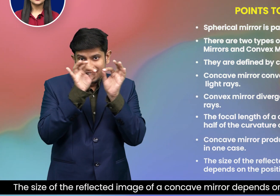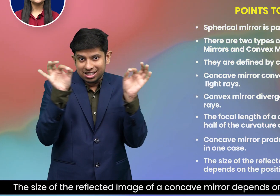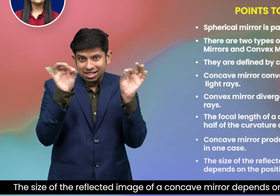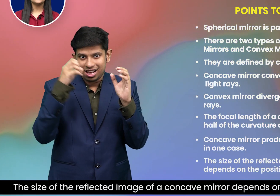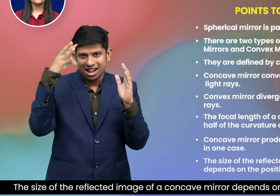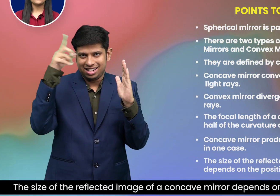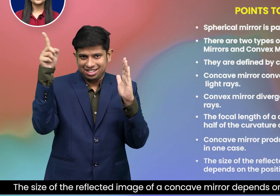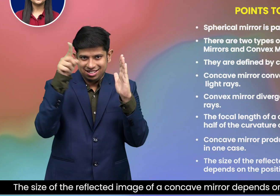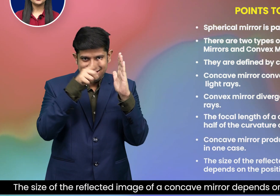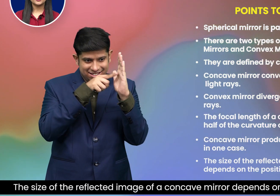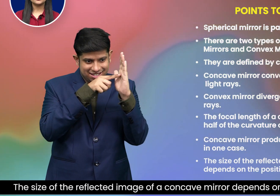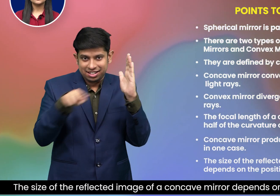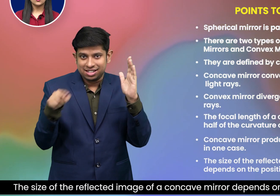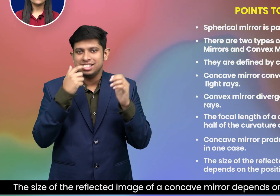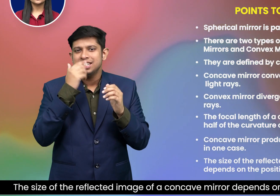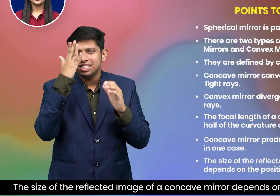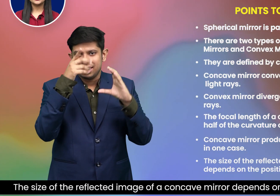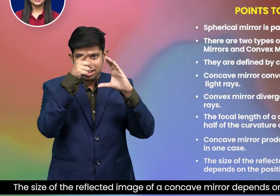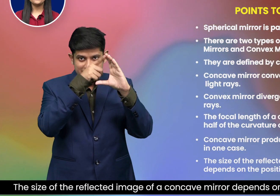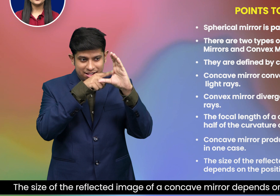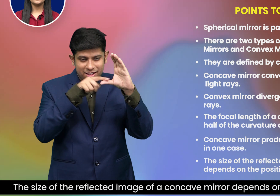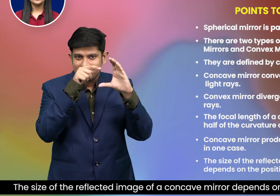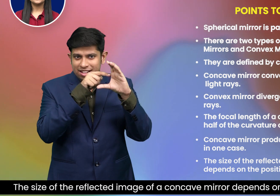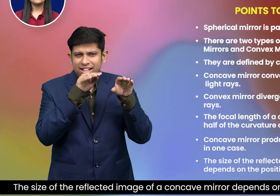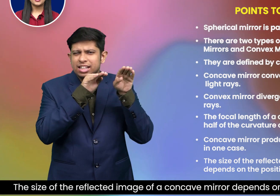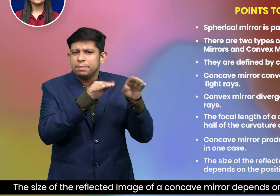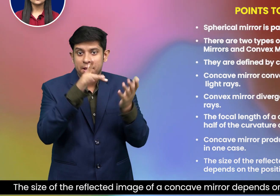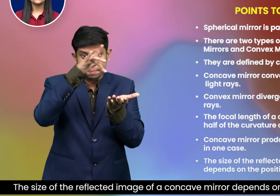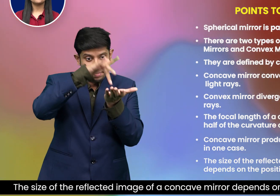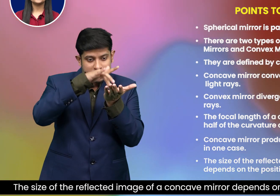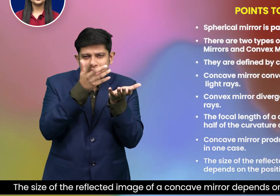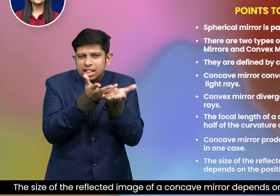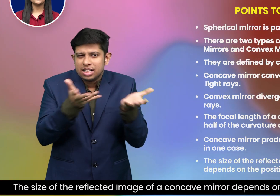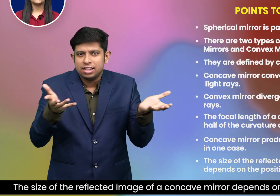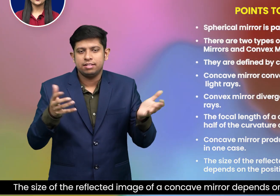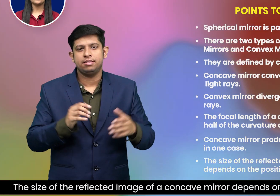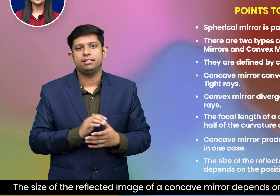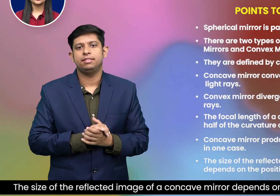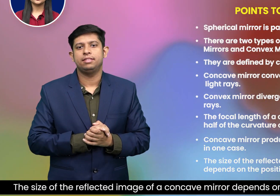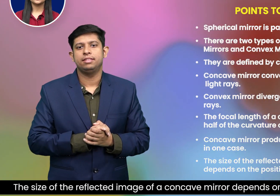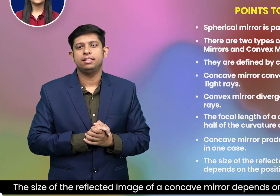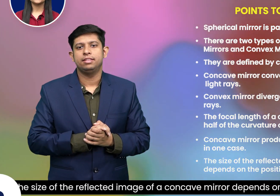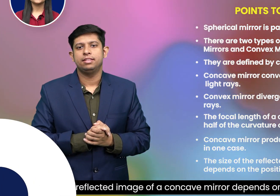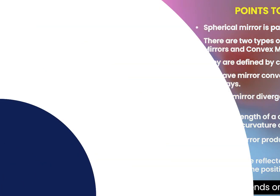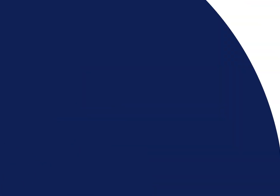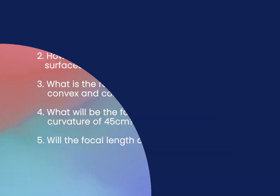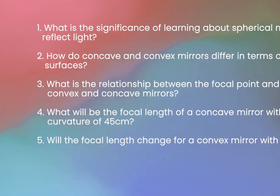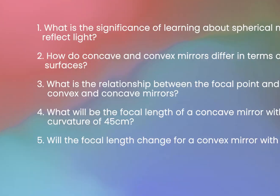The size of the reflected image of a concave mirror depends on the position of the object.